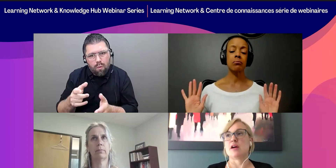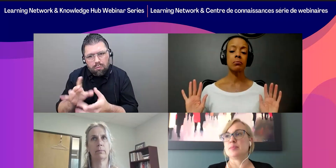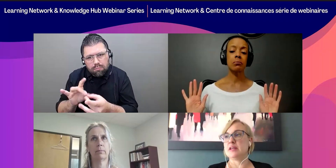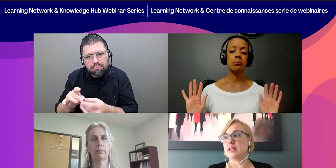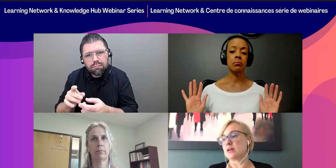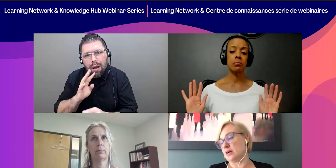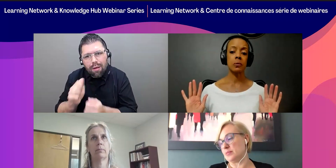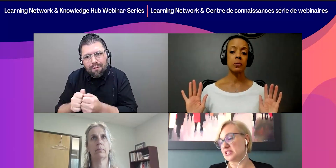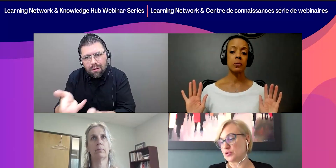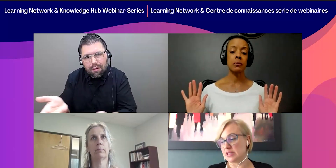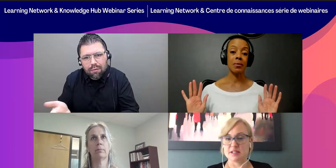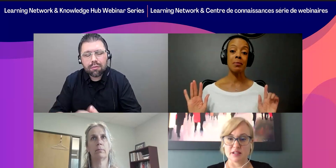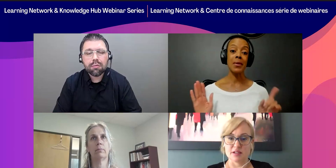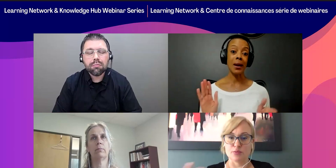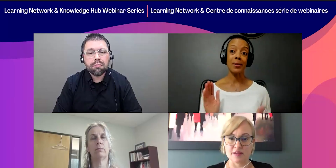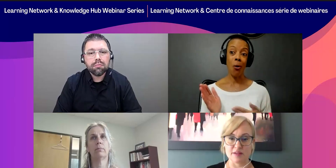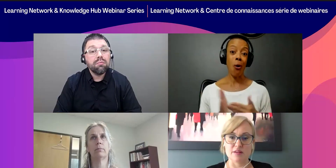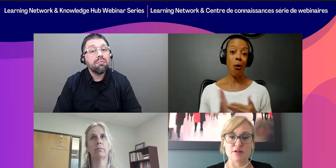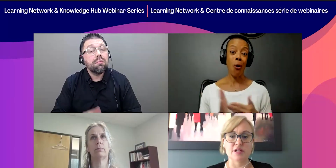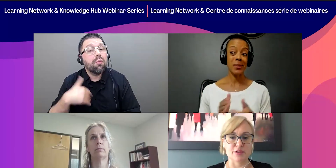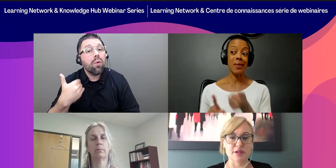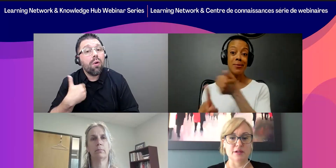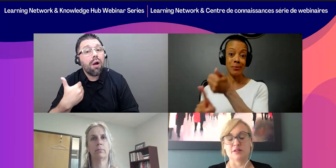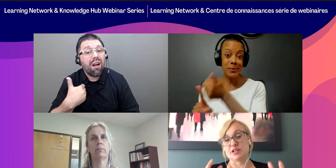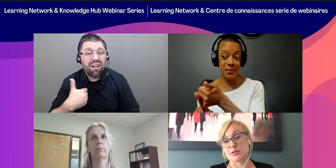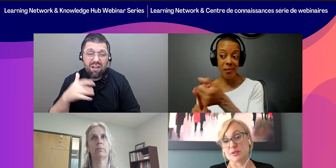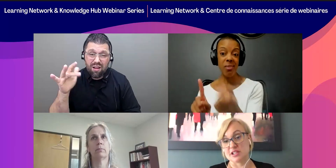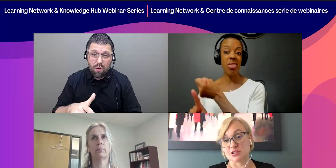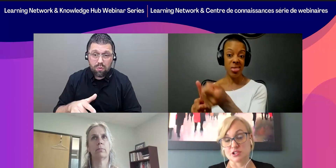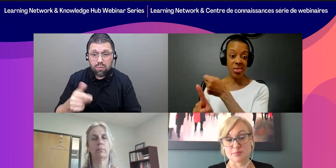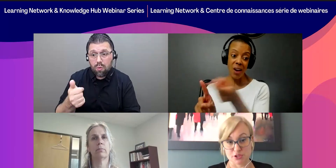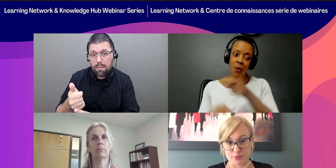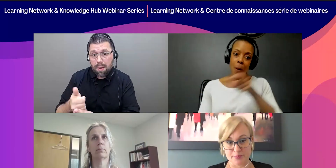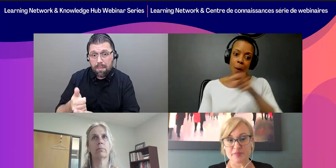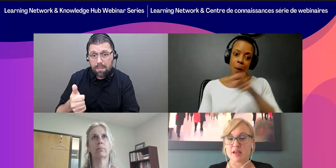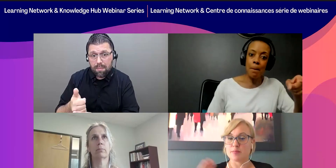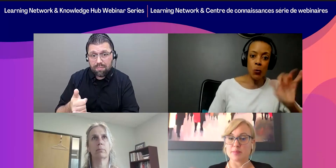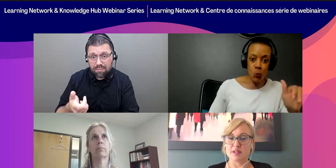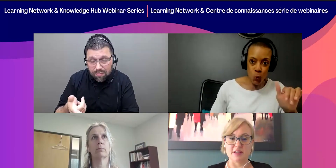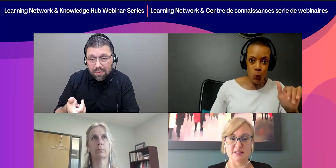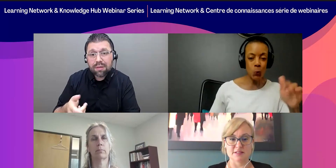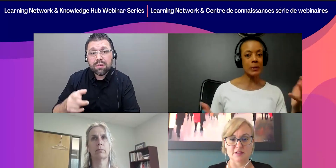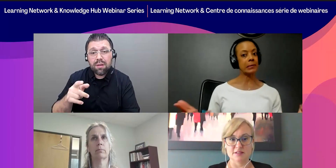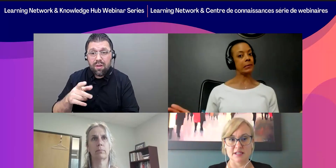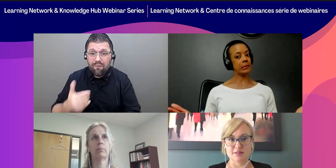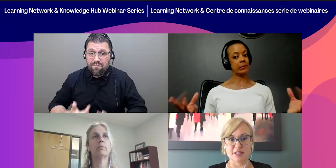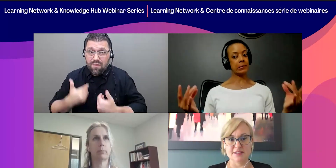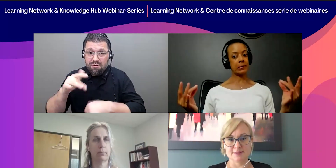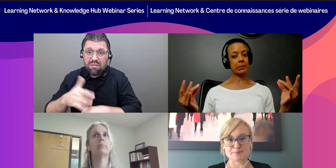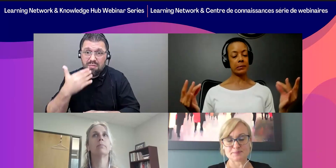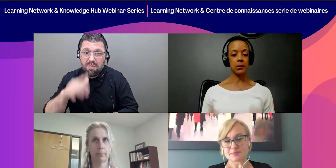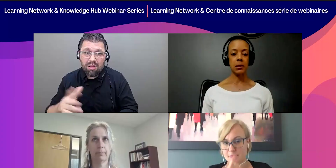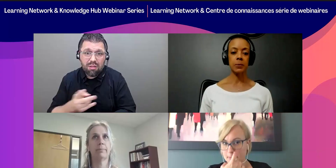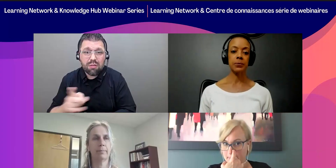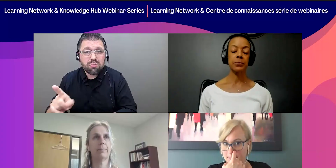also being mistreated within the care relationship too. Maybe the next slide,